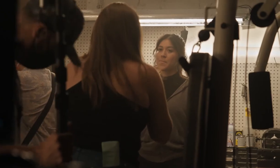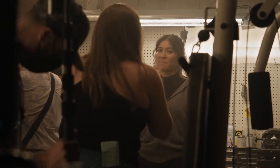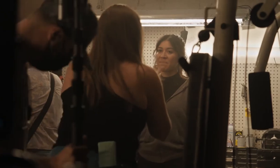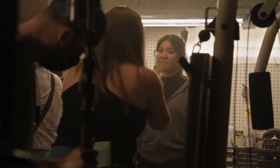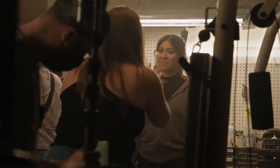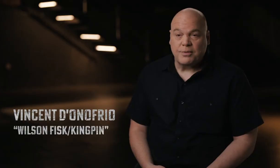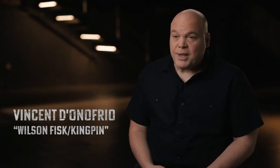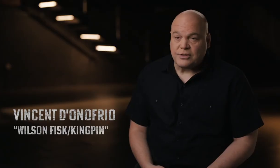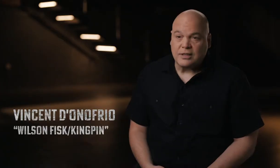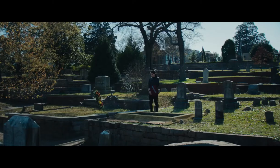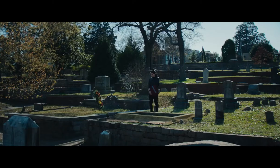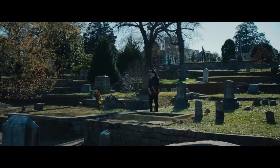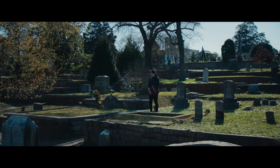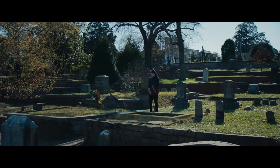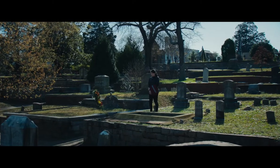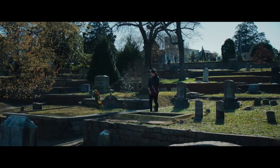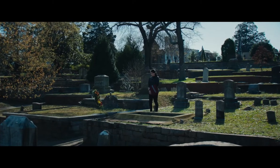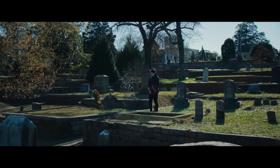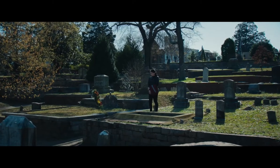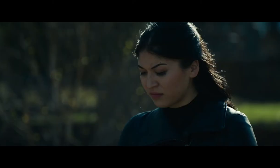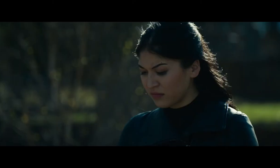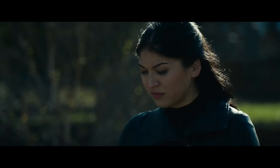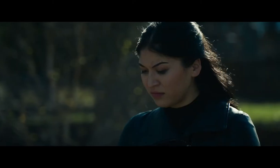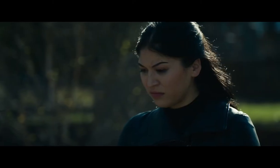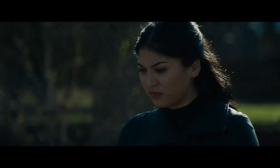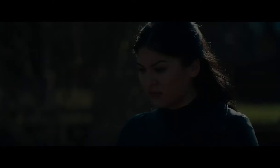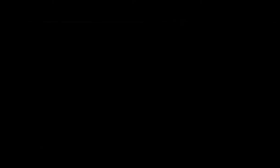Alaco is amazing. She has this calm, intense quality about her.